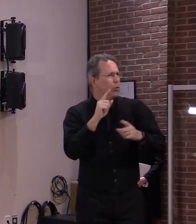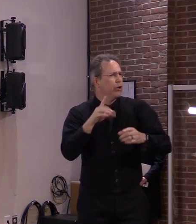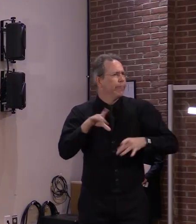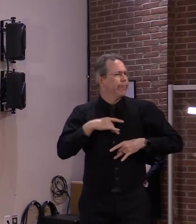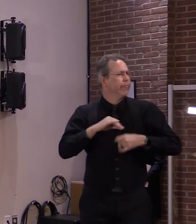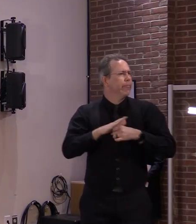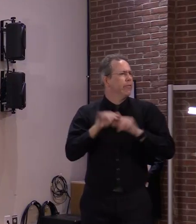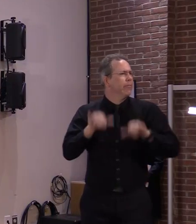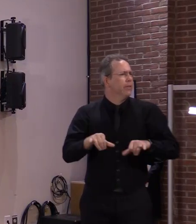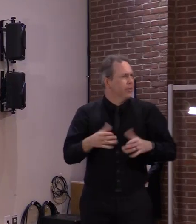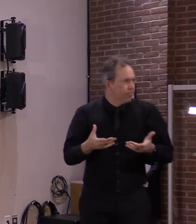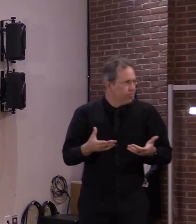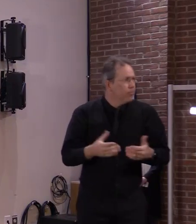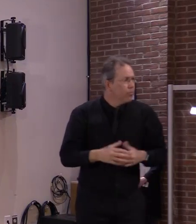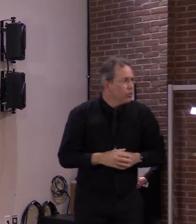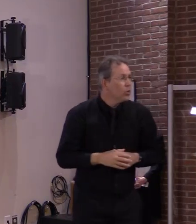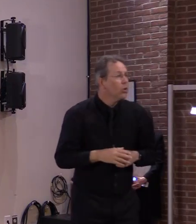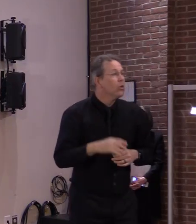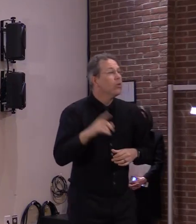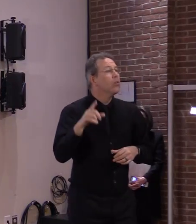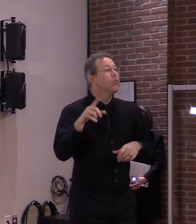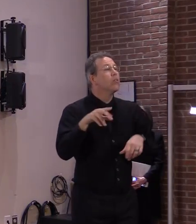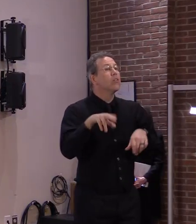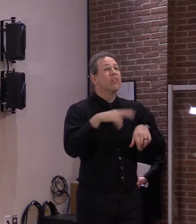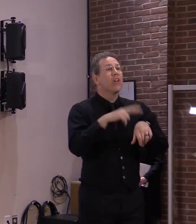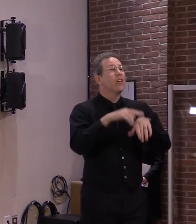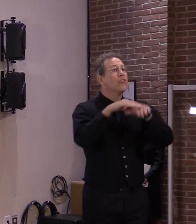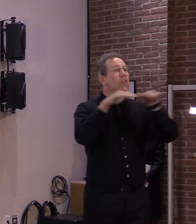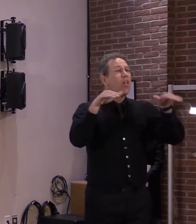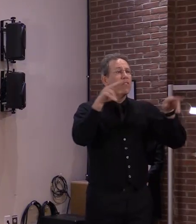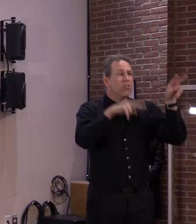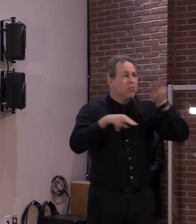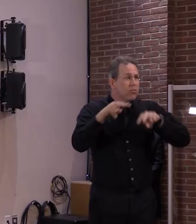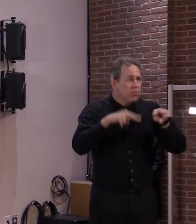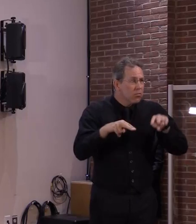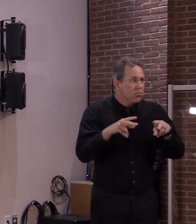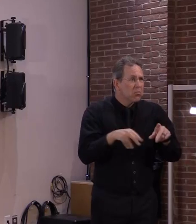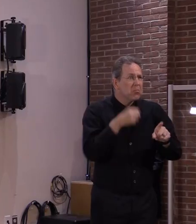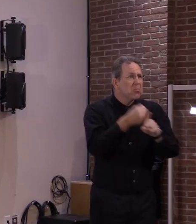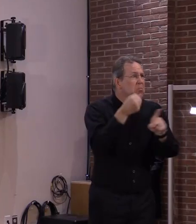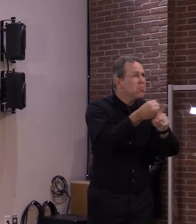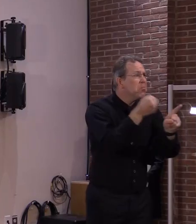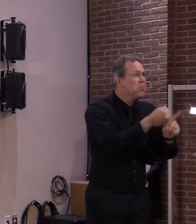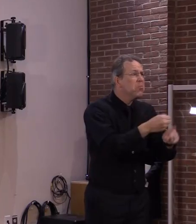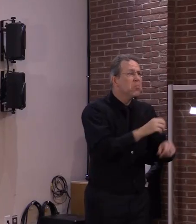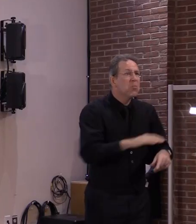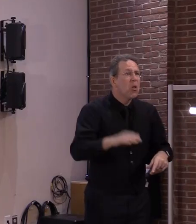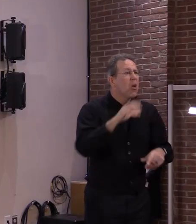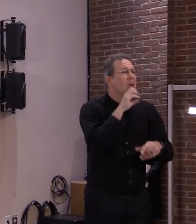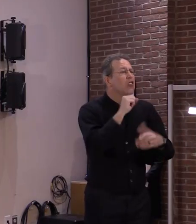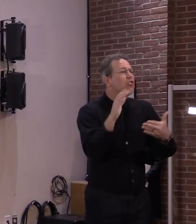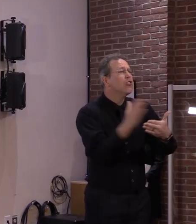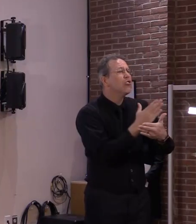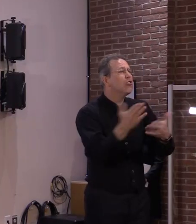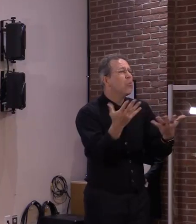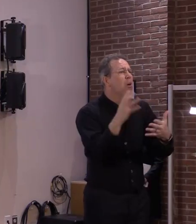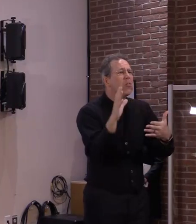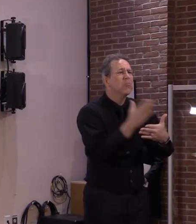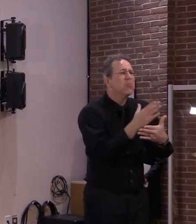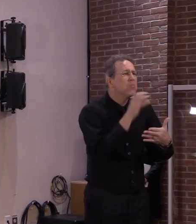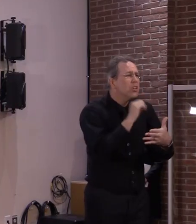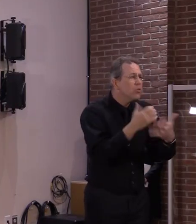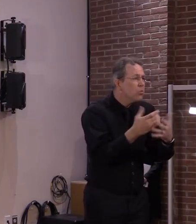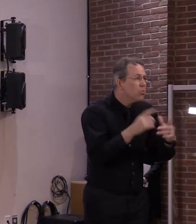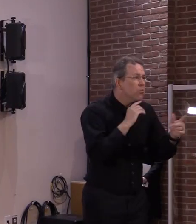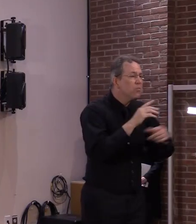COVID-19 cases were in people of all ages. 45% were 60 or older, 65%